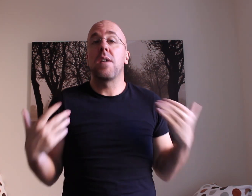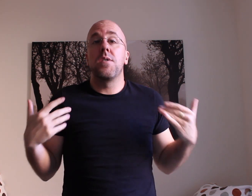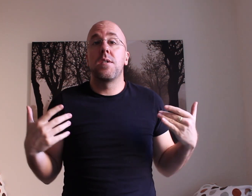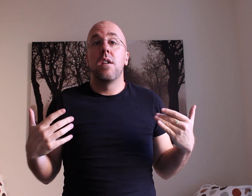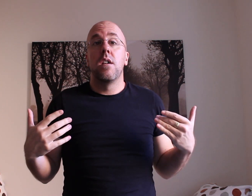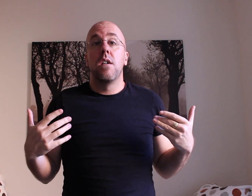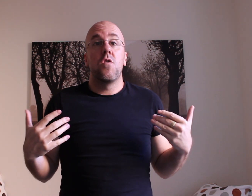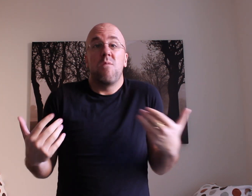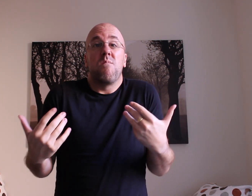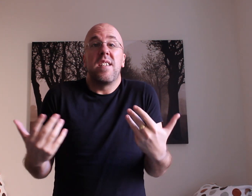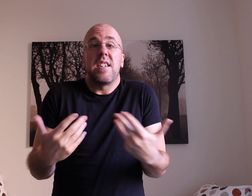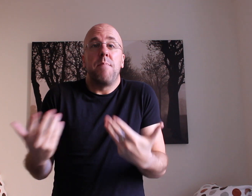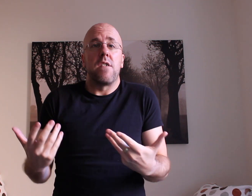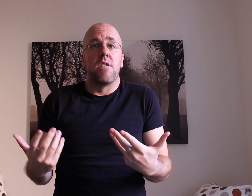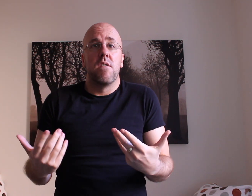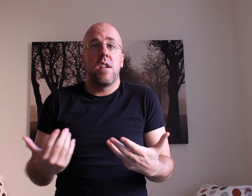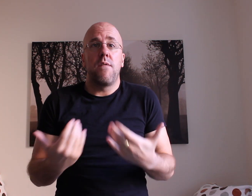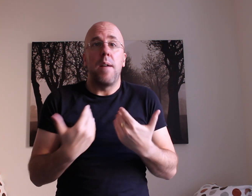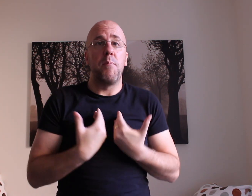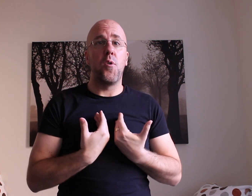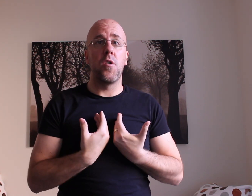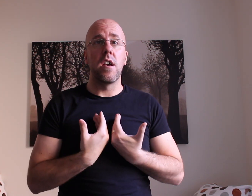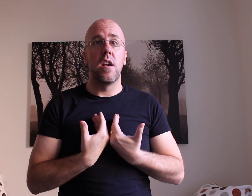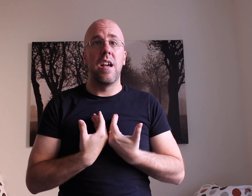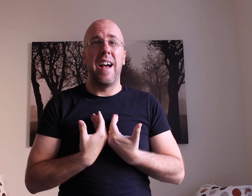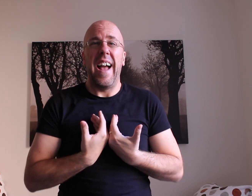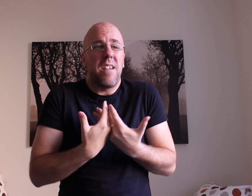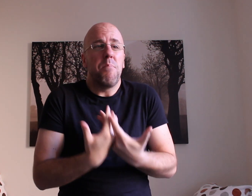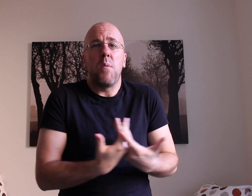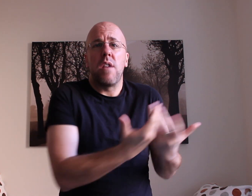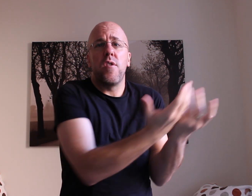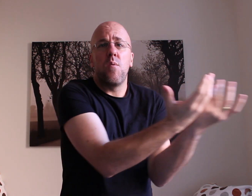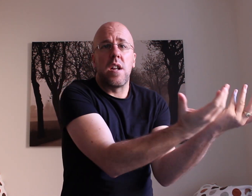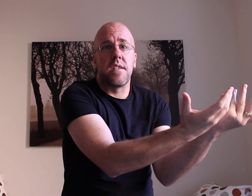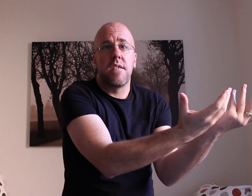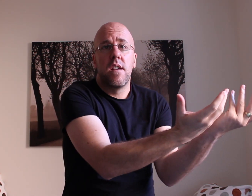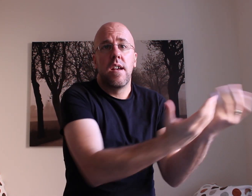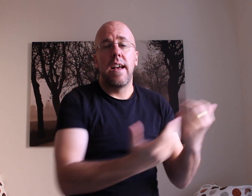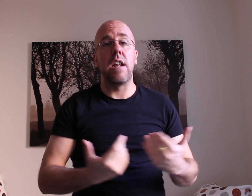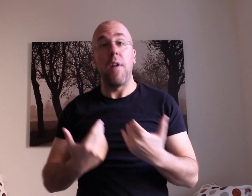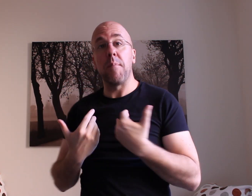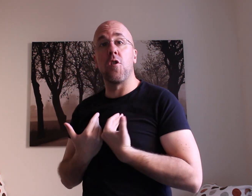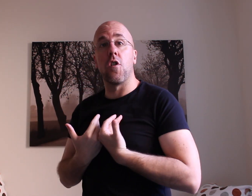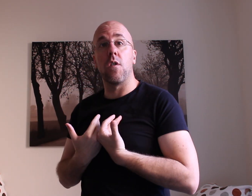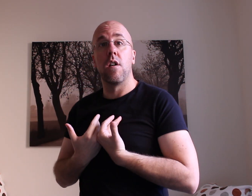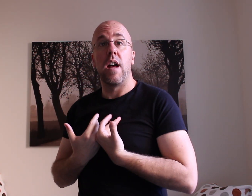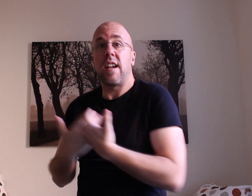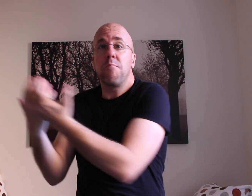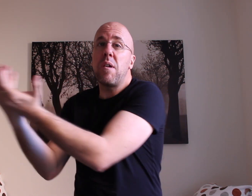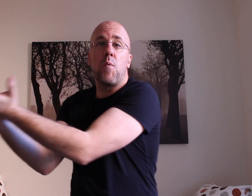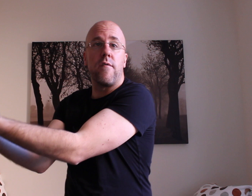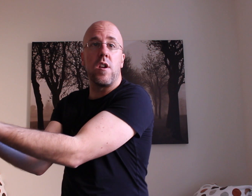Because it doesn't matter. If I'm a boy, I can be whatever I want. And if I'm a girl, I can be whatever I